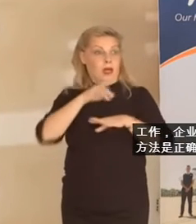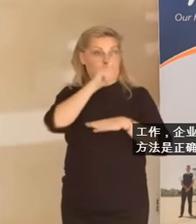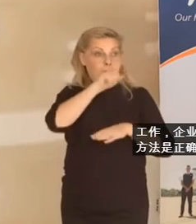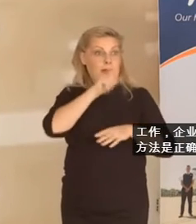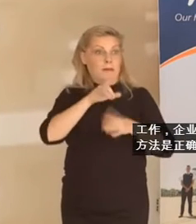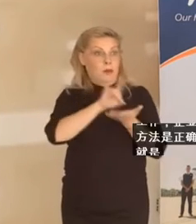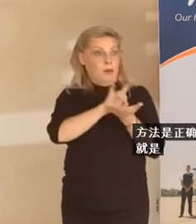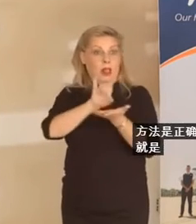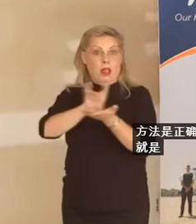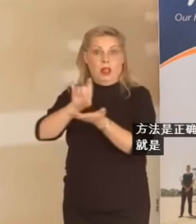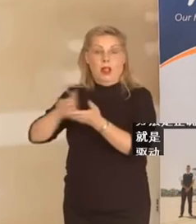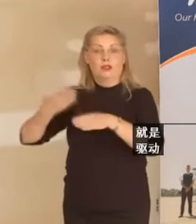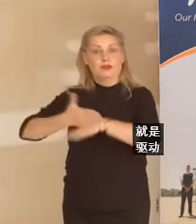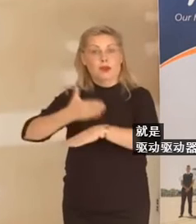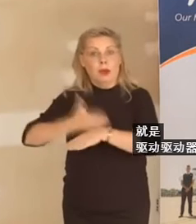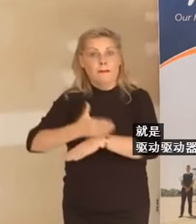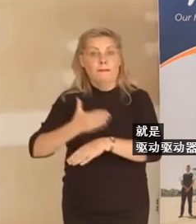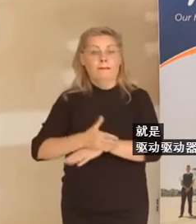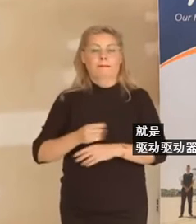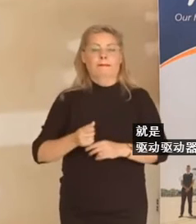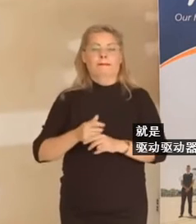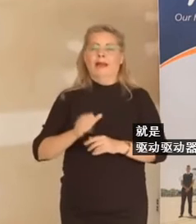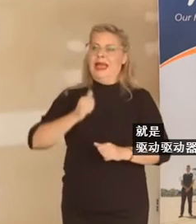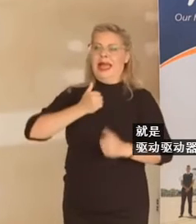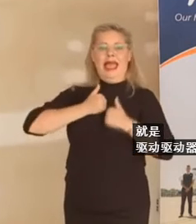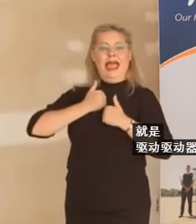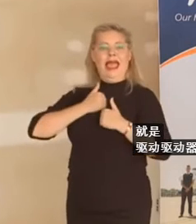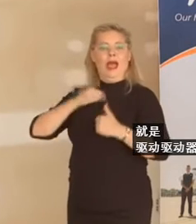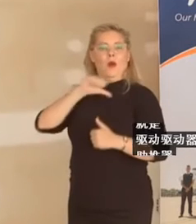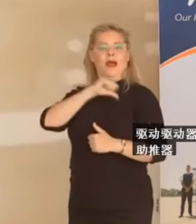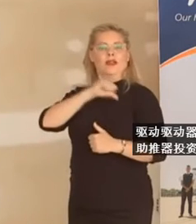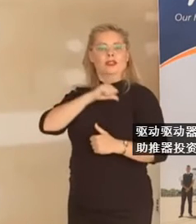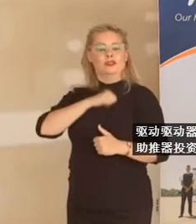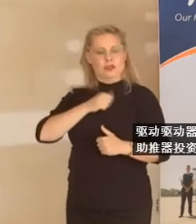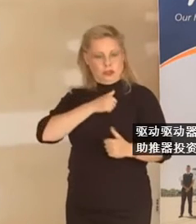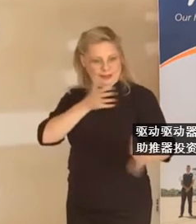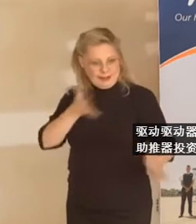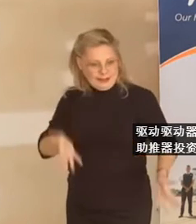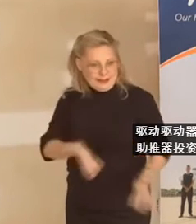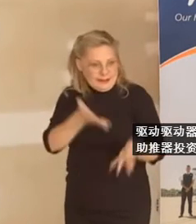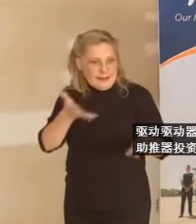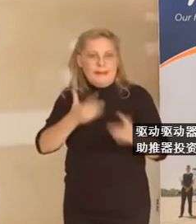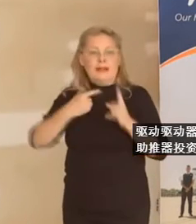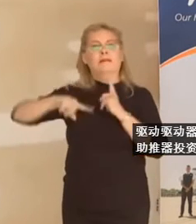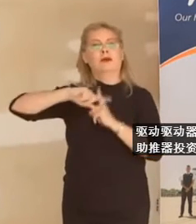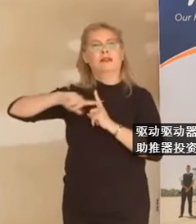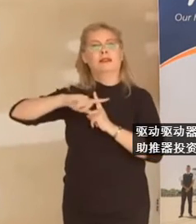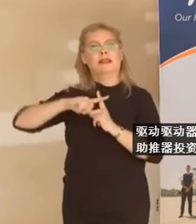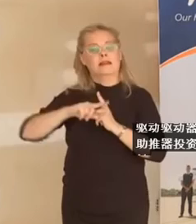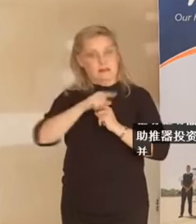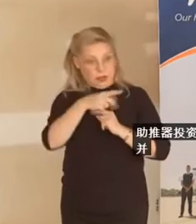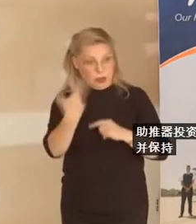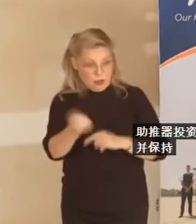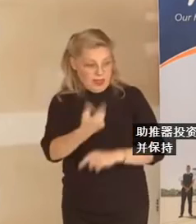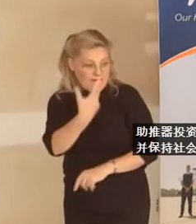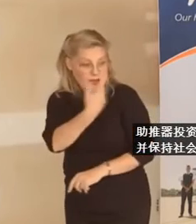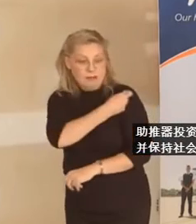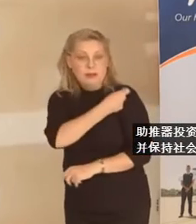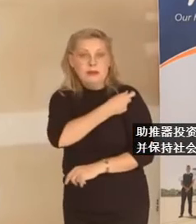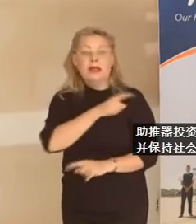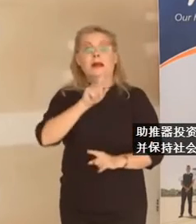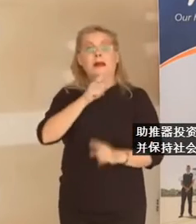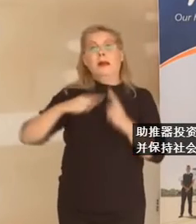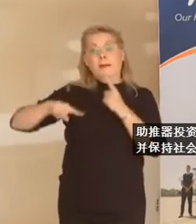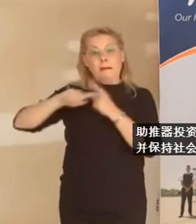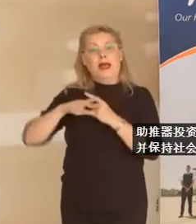approach, and that is drive vaccinations, drive boosters, invest in your health system, and keep society